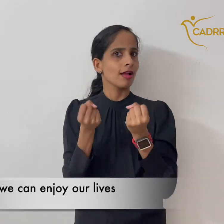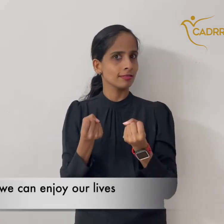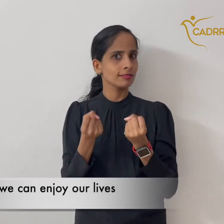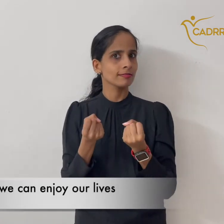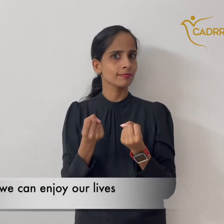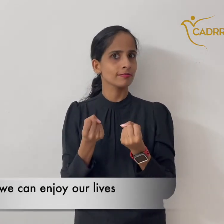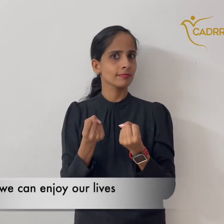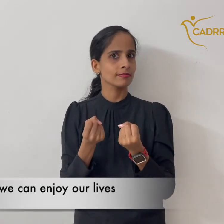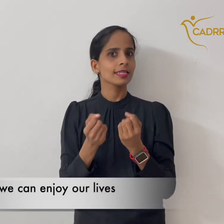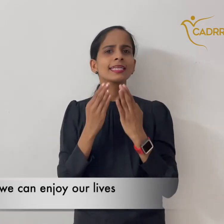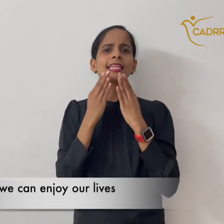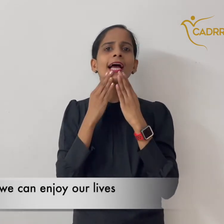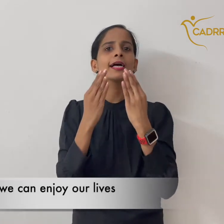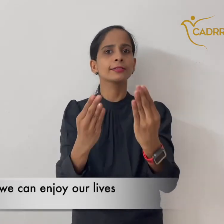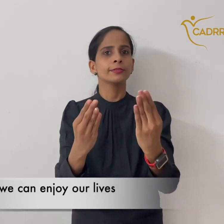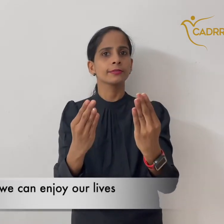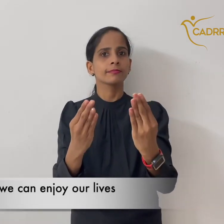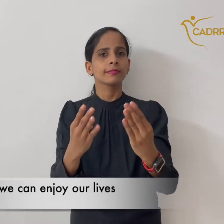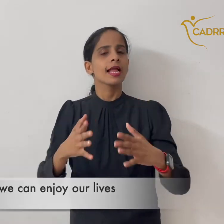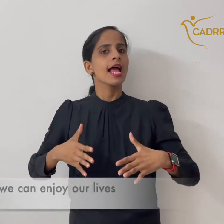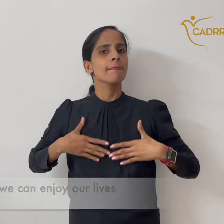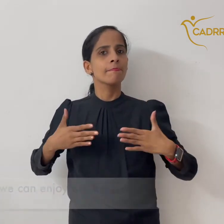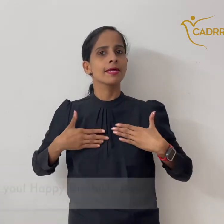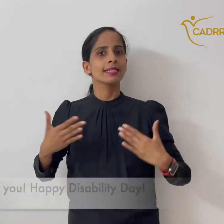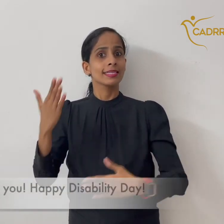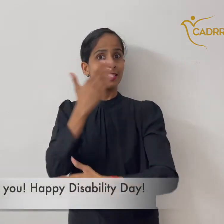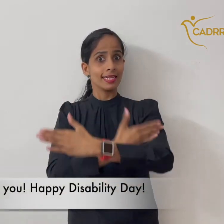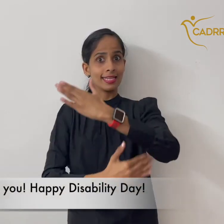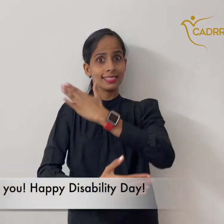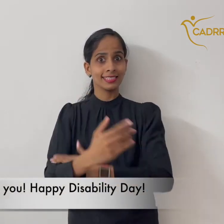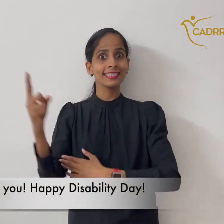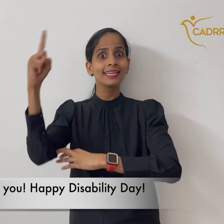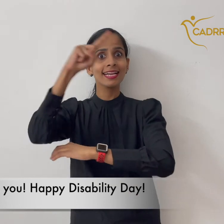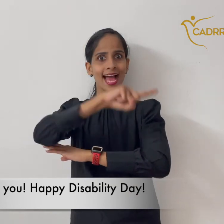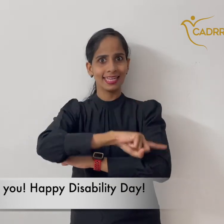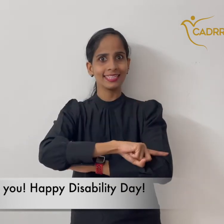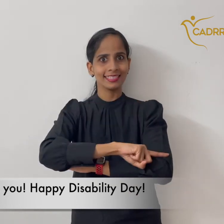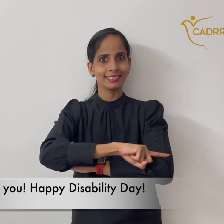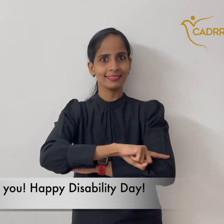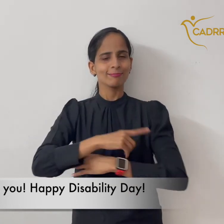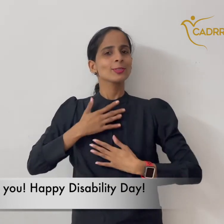lives. Thank you. Happy Disability Day.